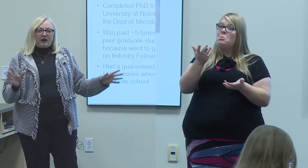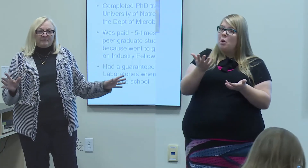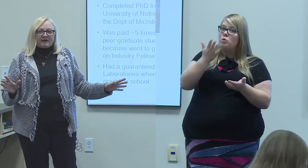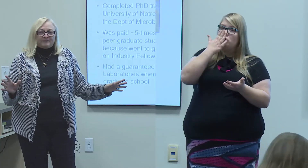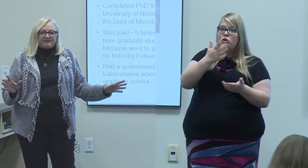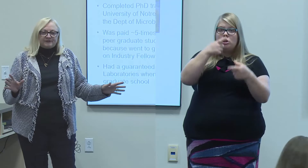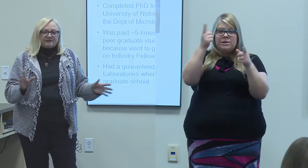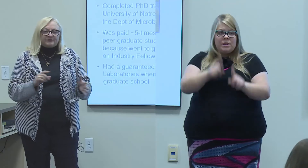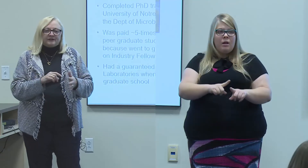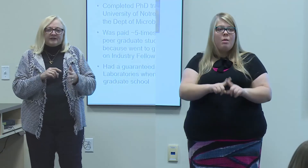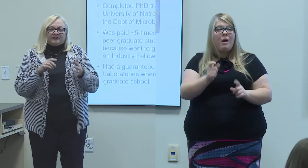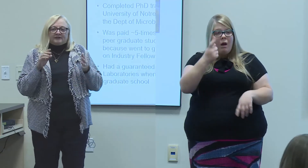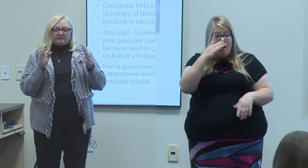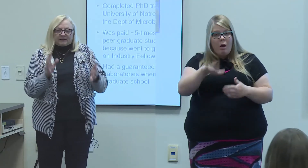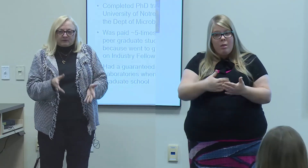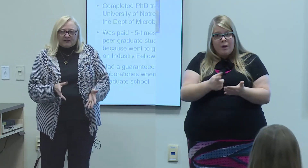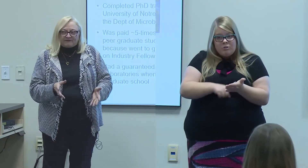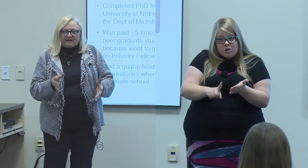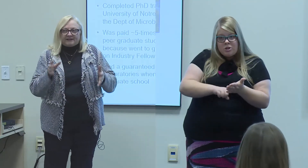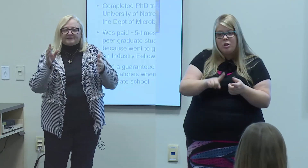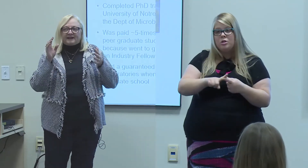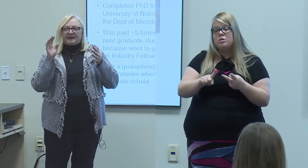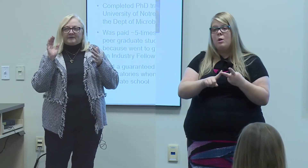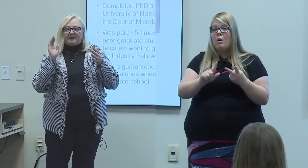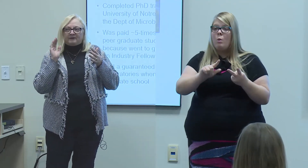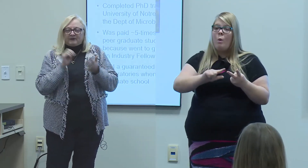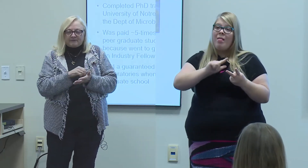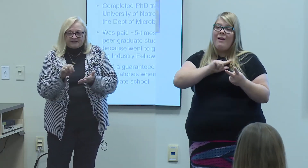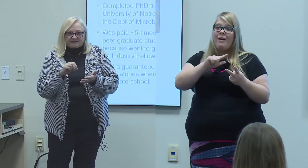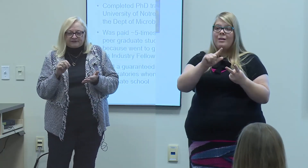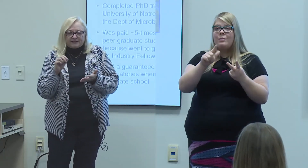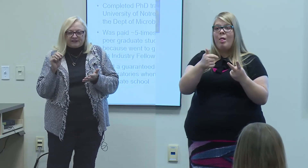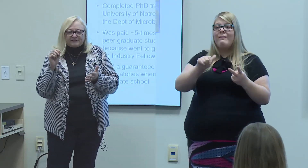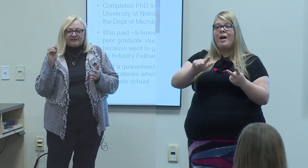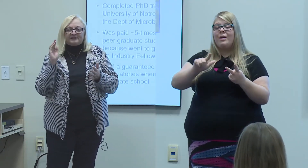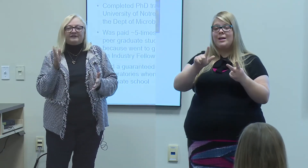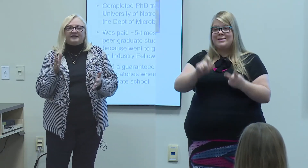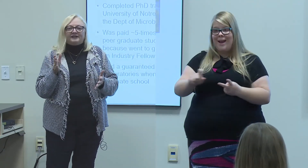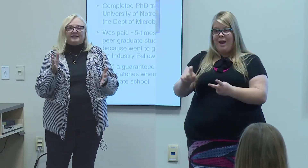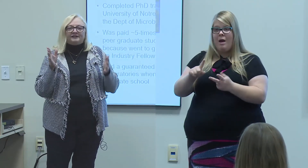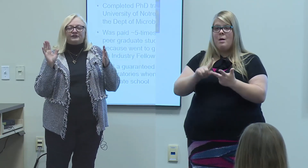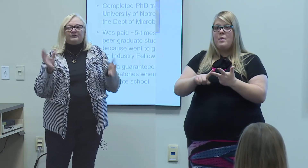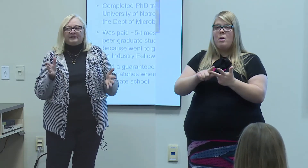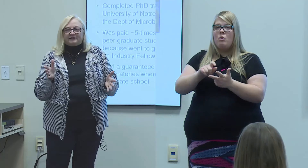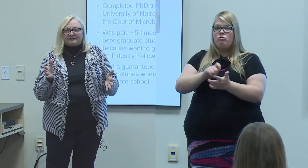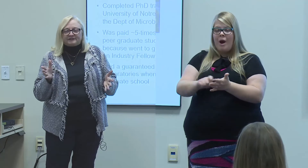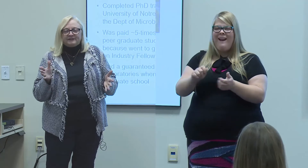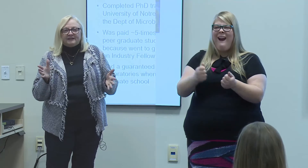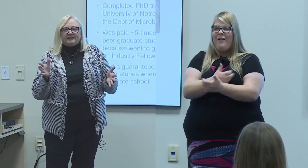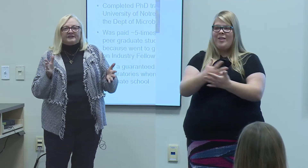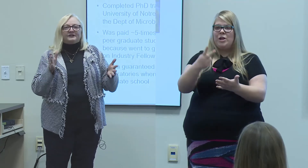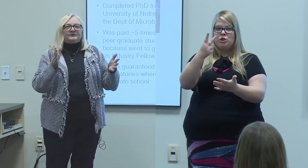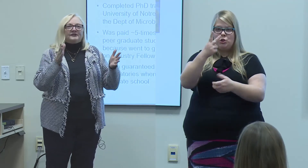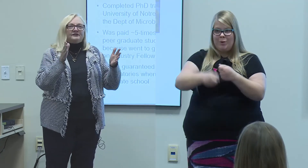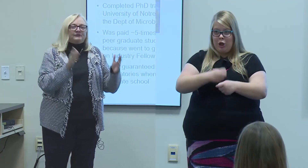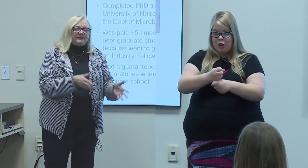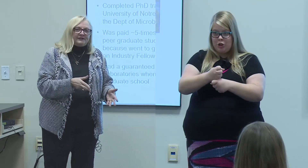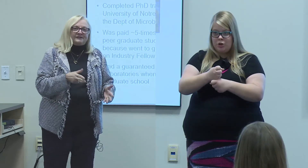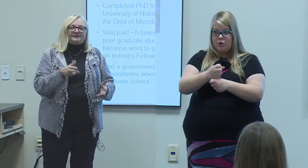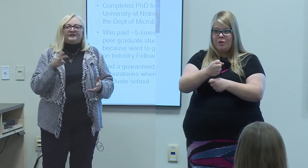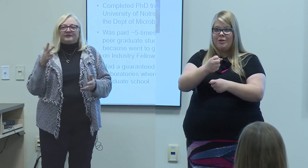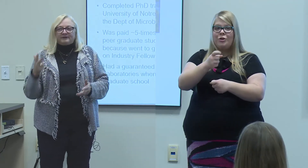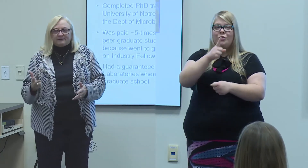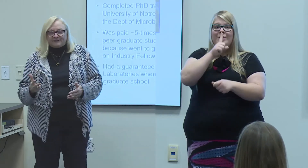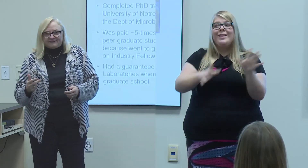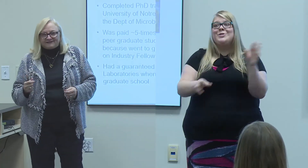had to do all of my research, my qualifying exam, write my dissertation, and defend it in 2 years. It took me 2